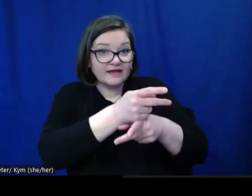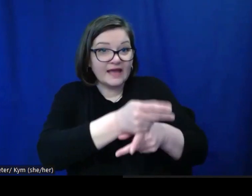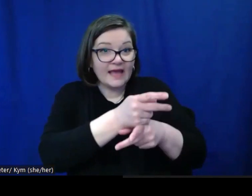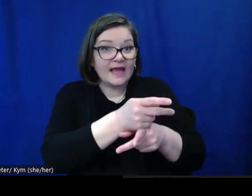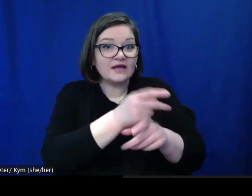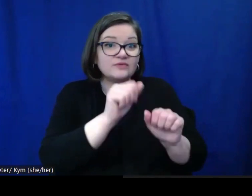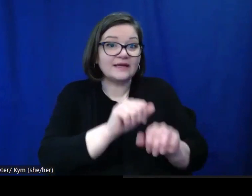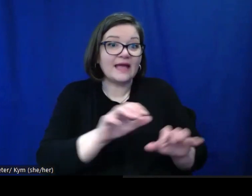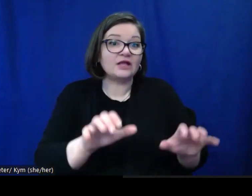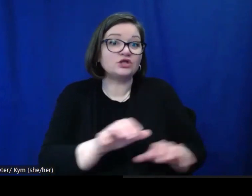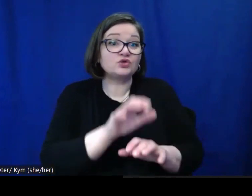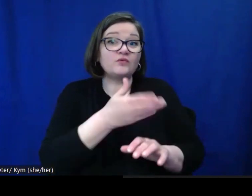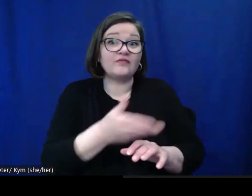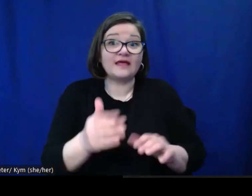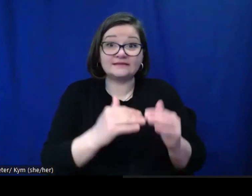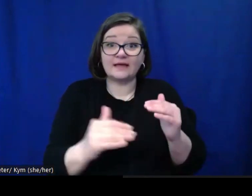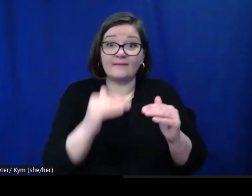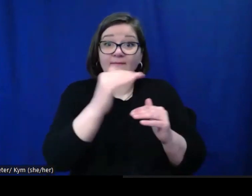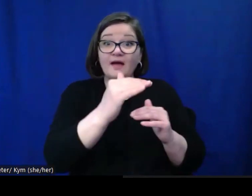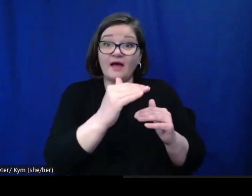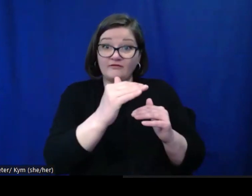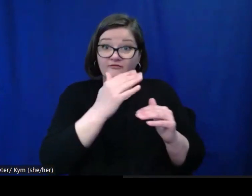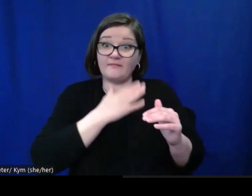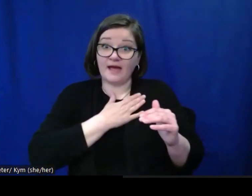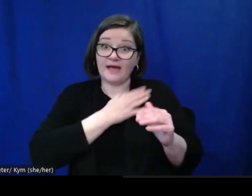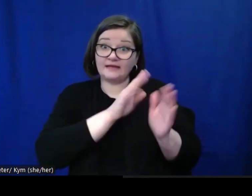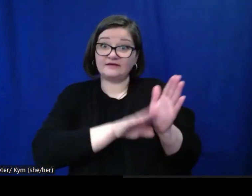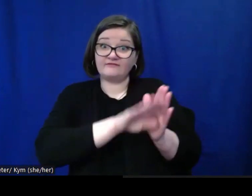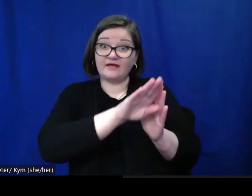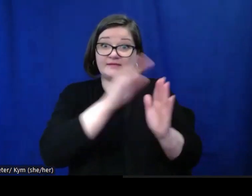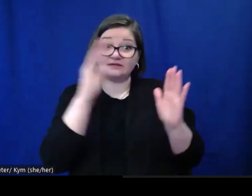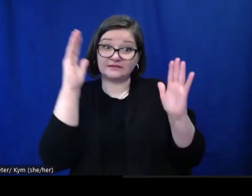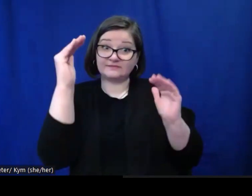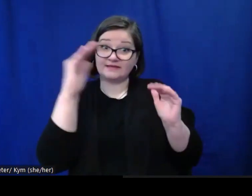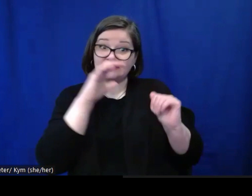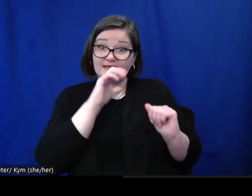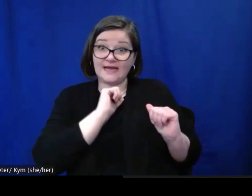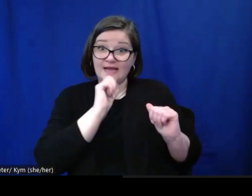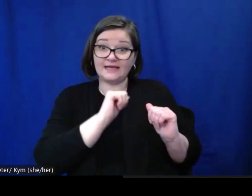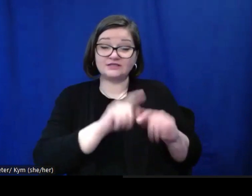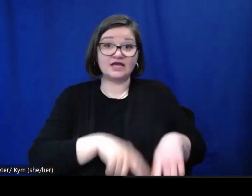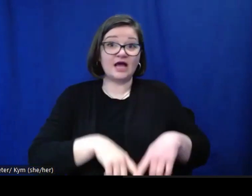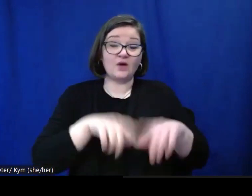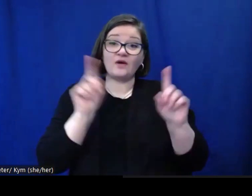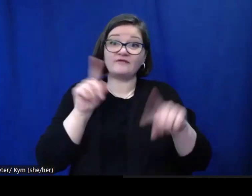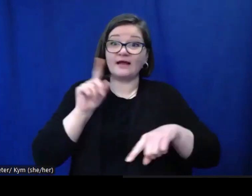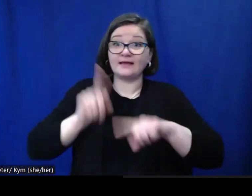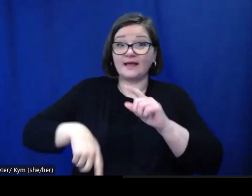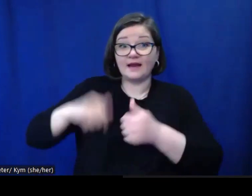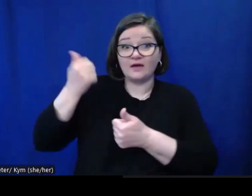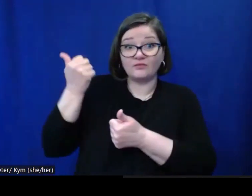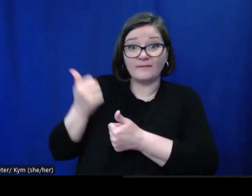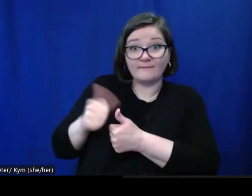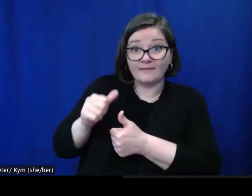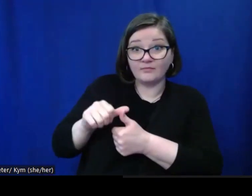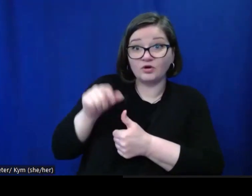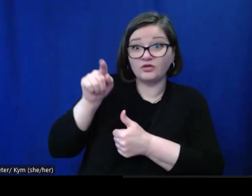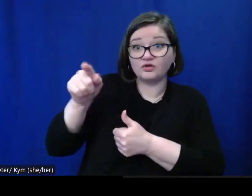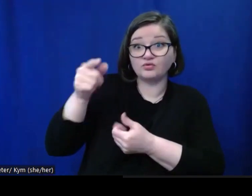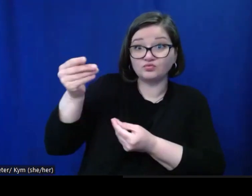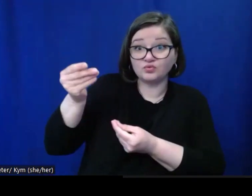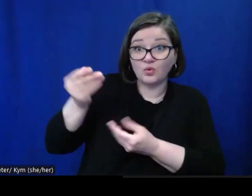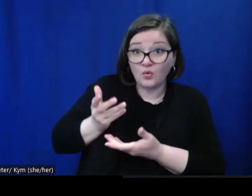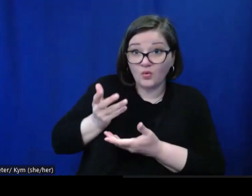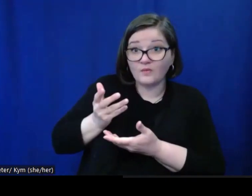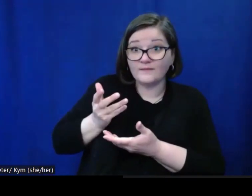my developmental expectant age. However, can't remember that you told me to